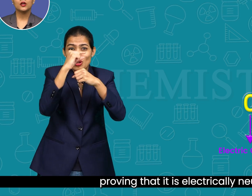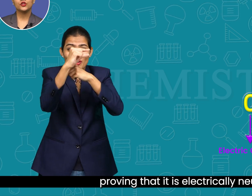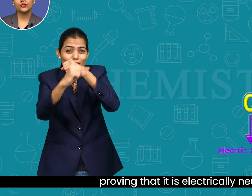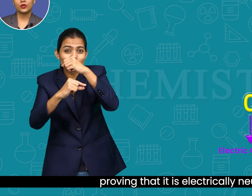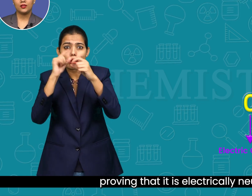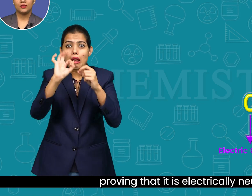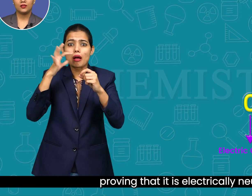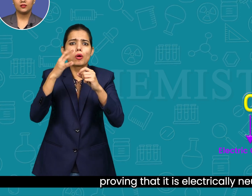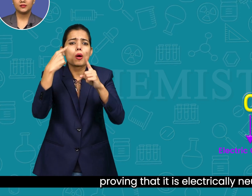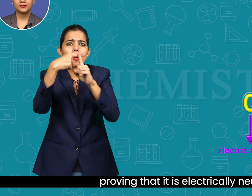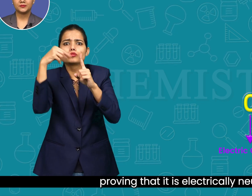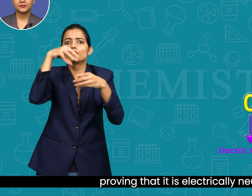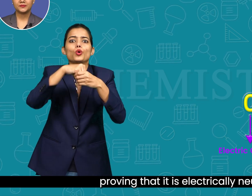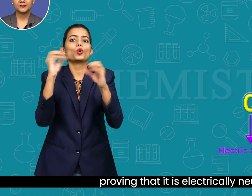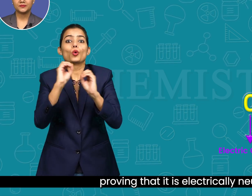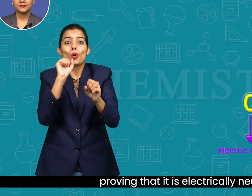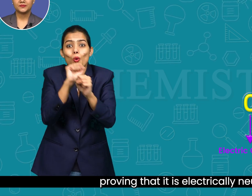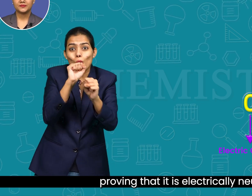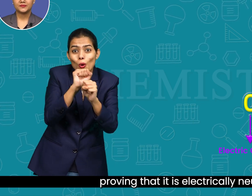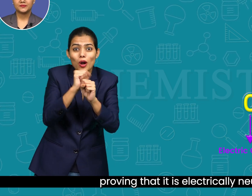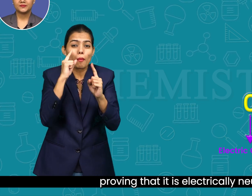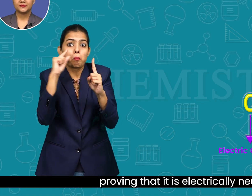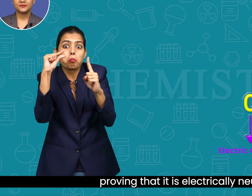electrically neutral.